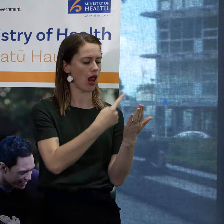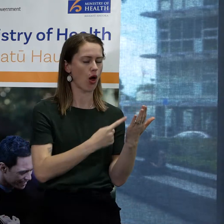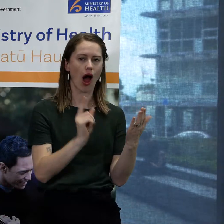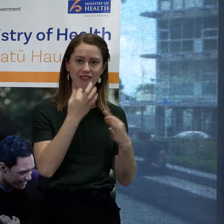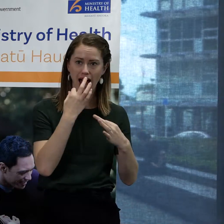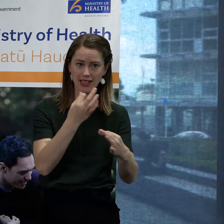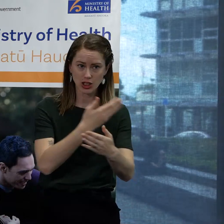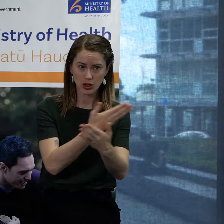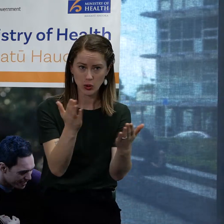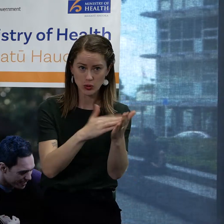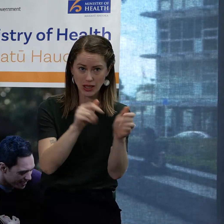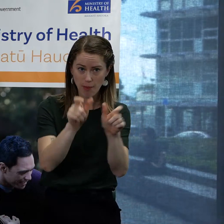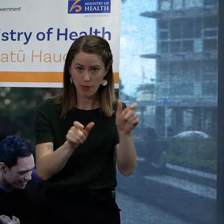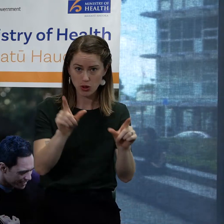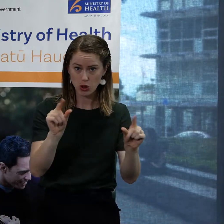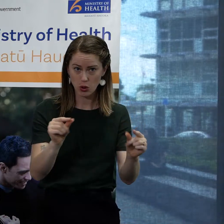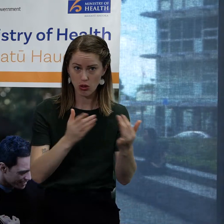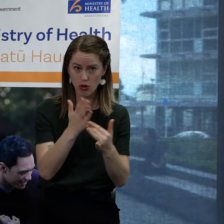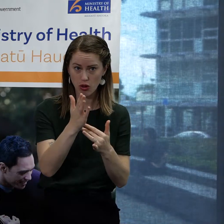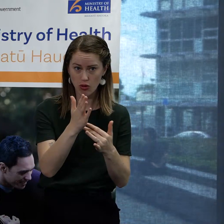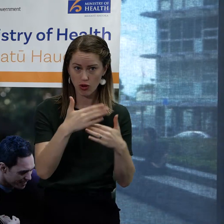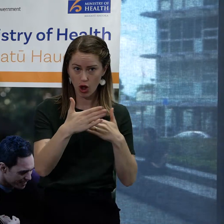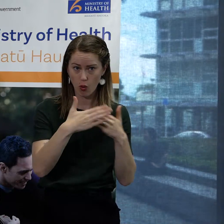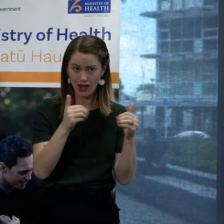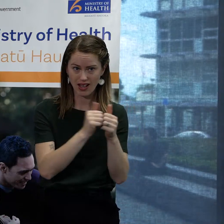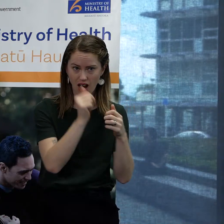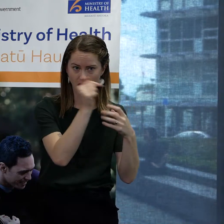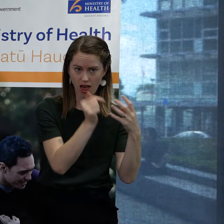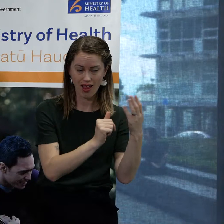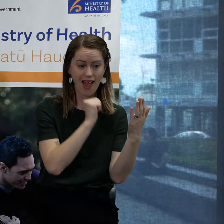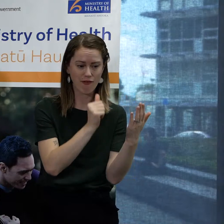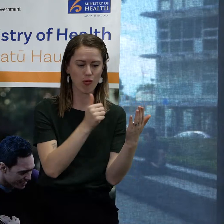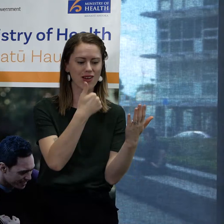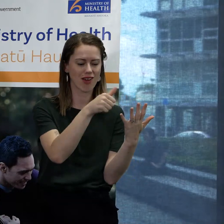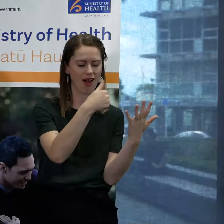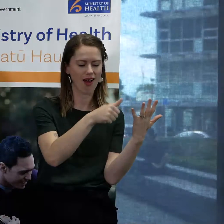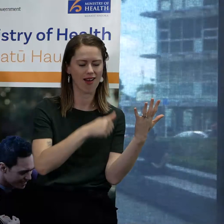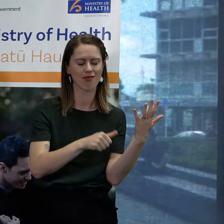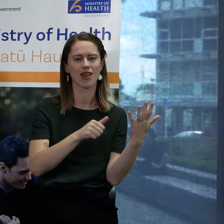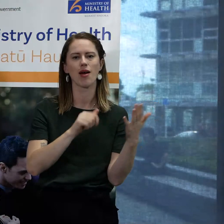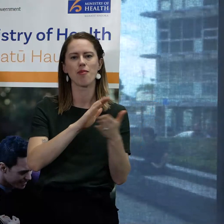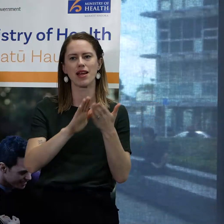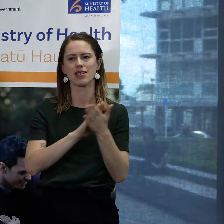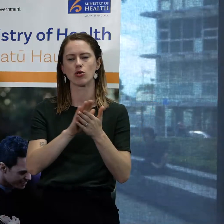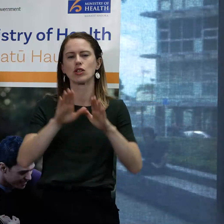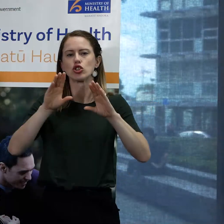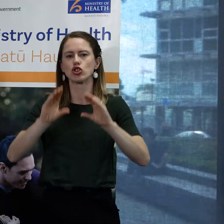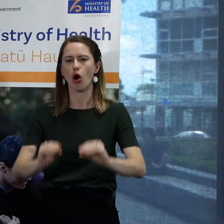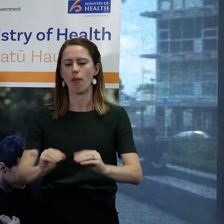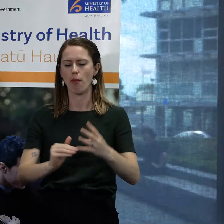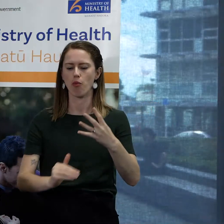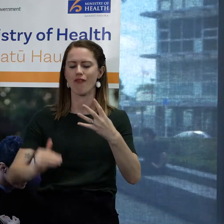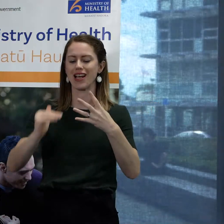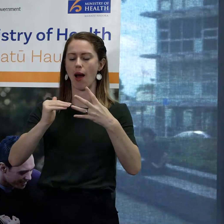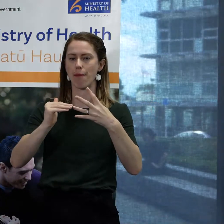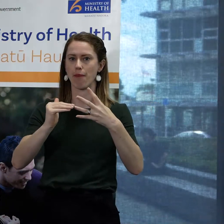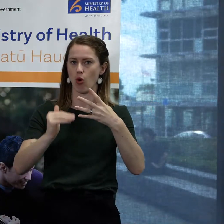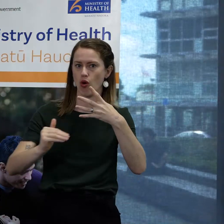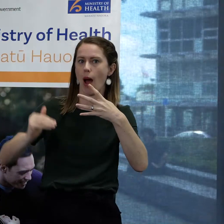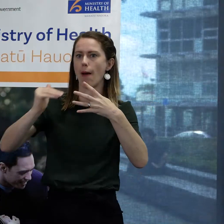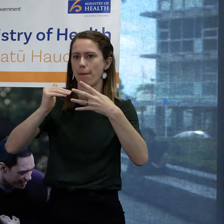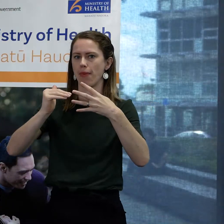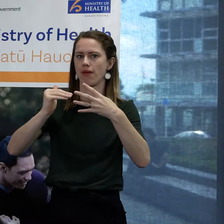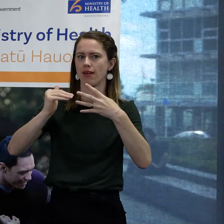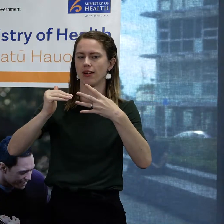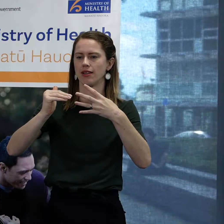asked everybody to do over this long weekend, that is how we will avoid going into alert level 2 or up at further alert